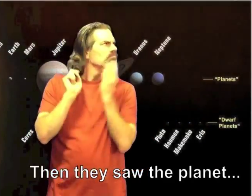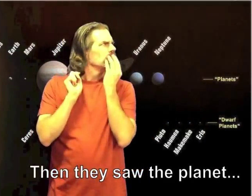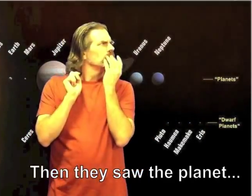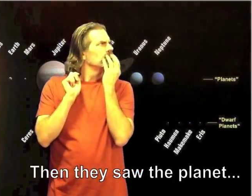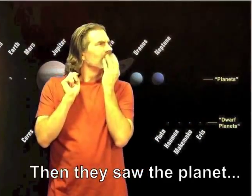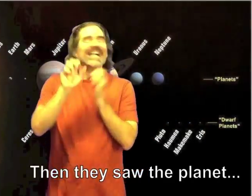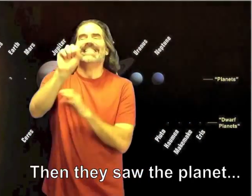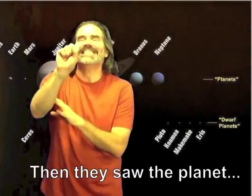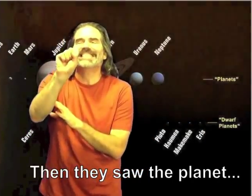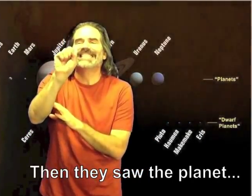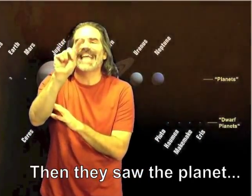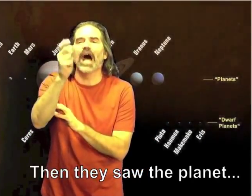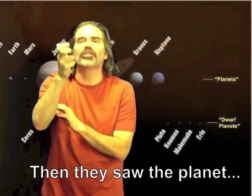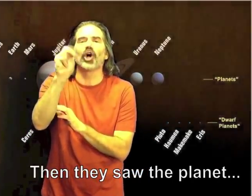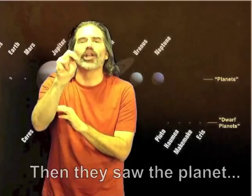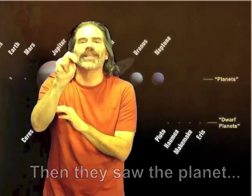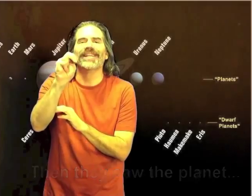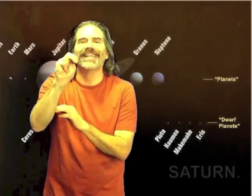The planet Saturn.